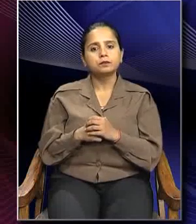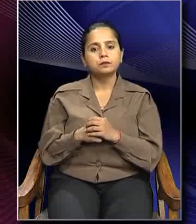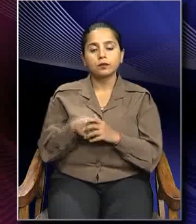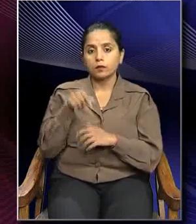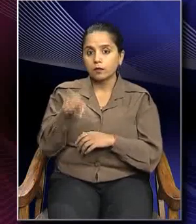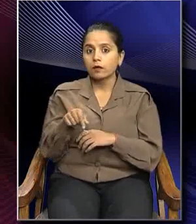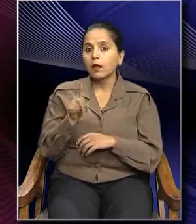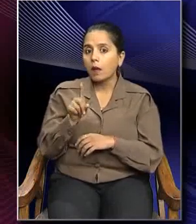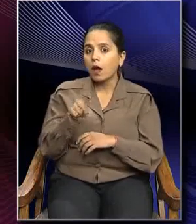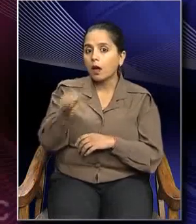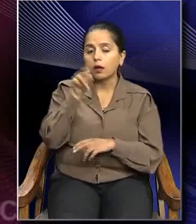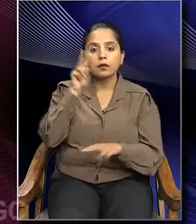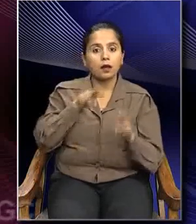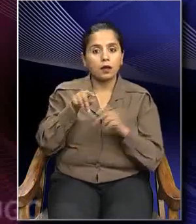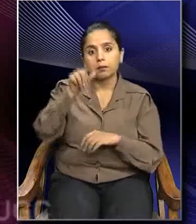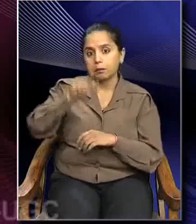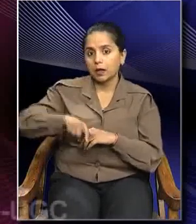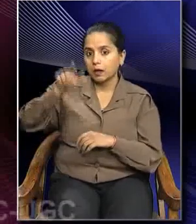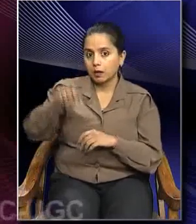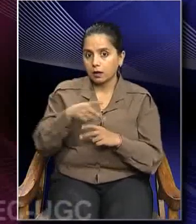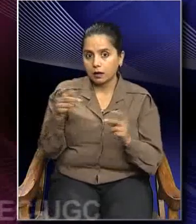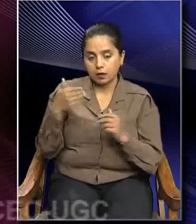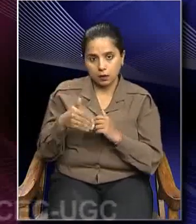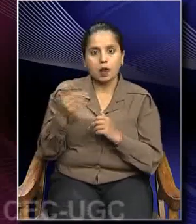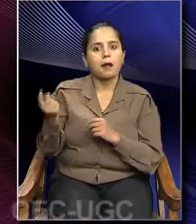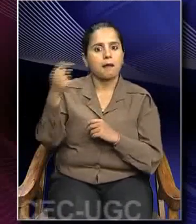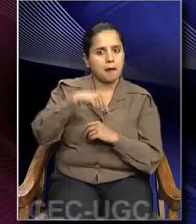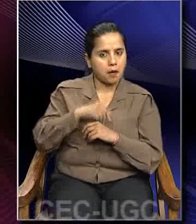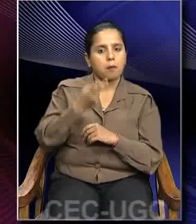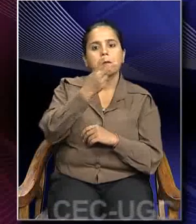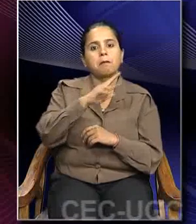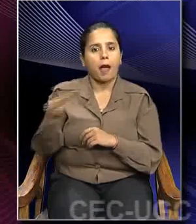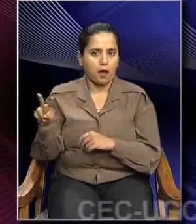Though they consider that individuals, they will come, they will go,